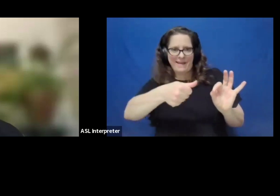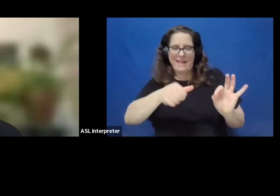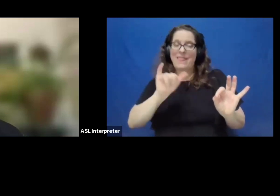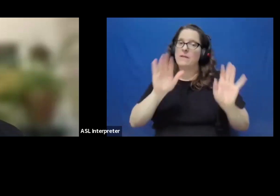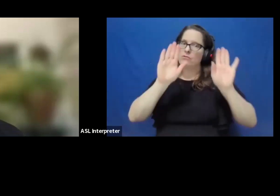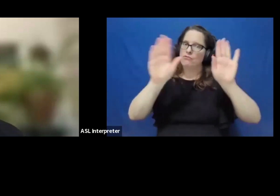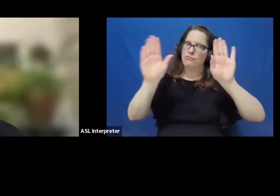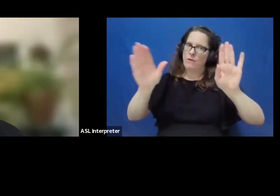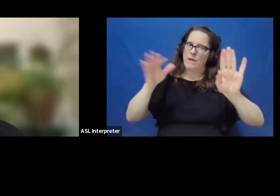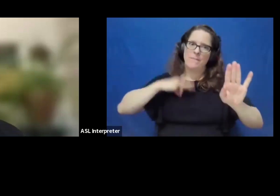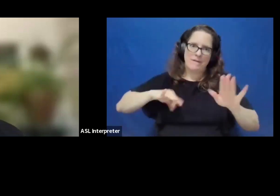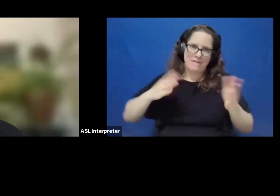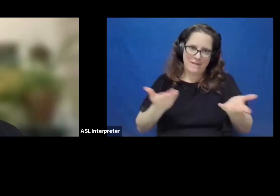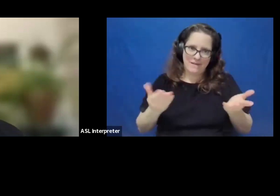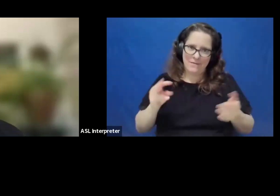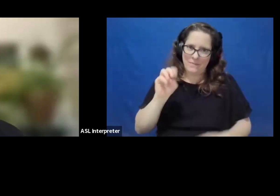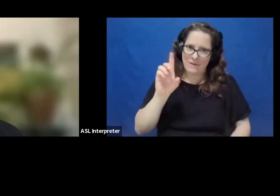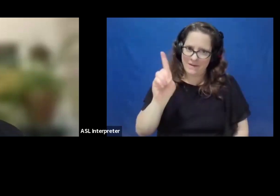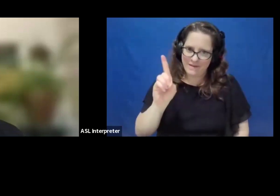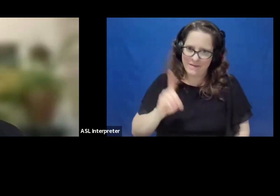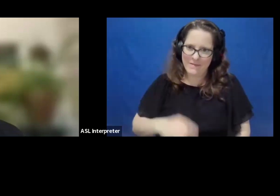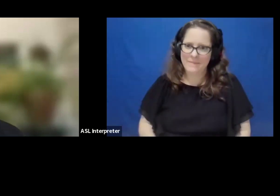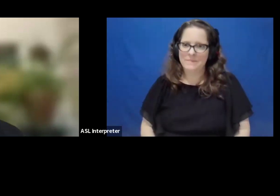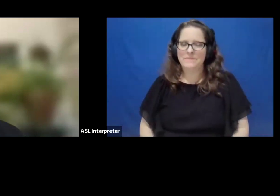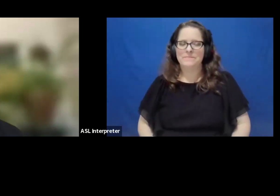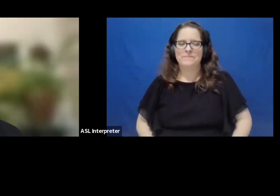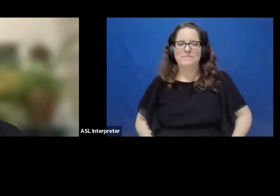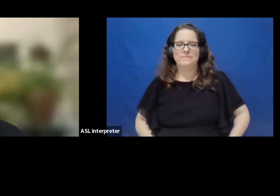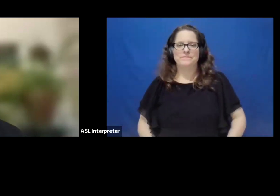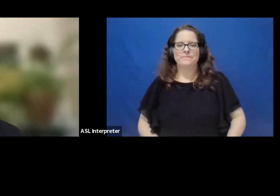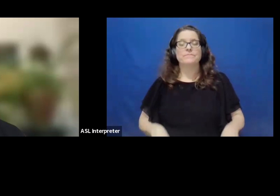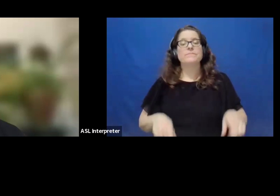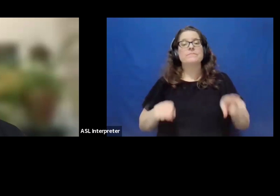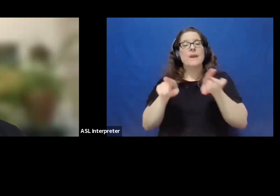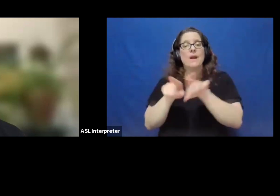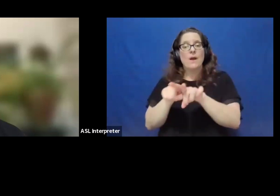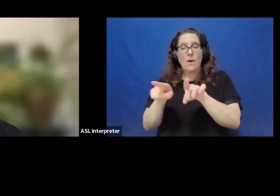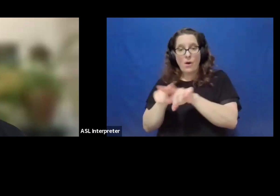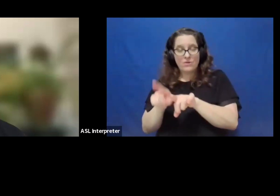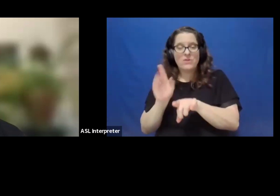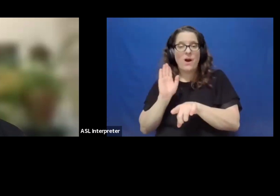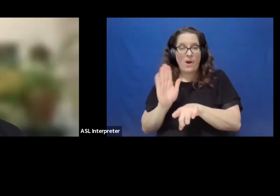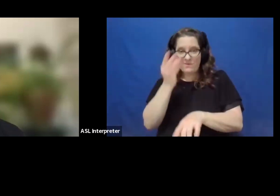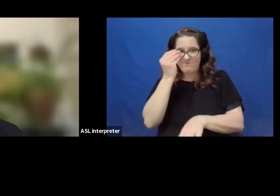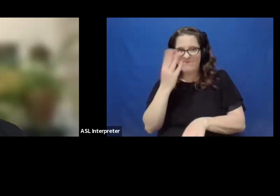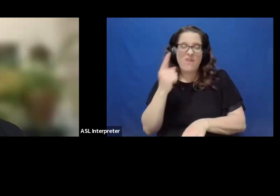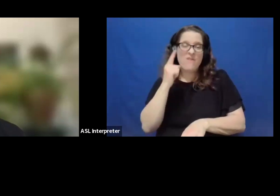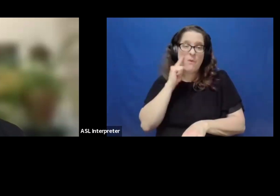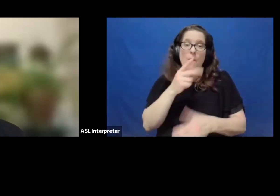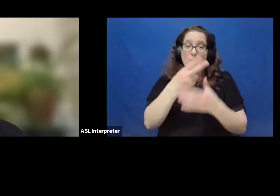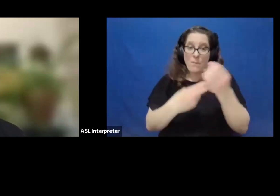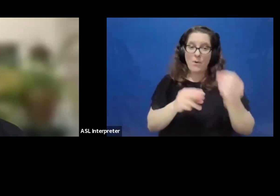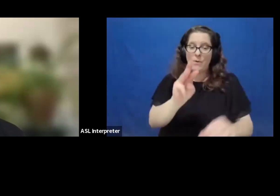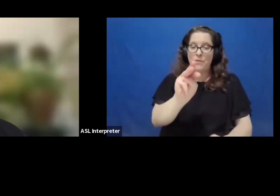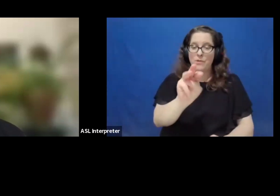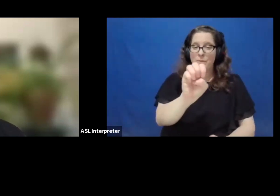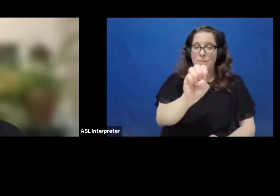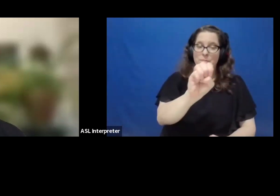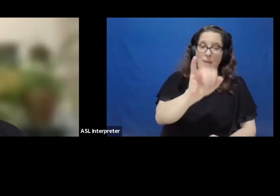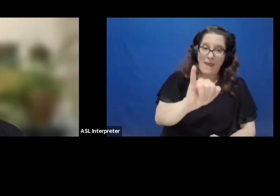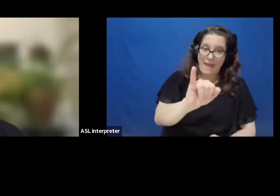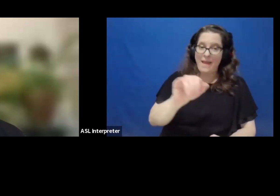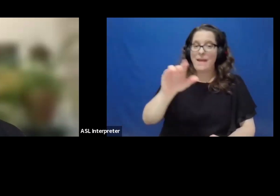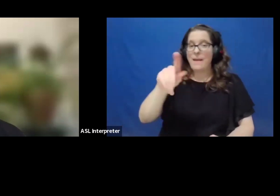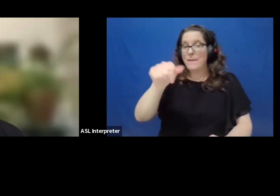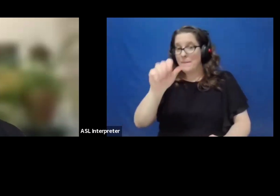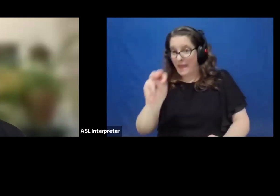Also, this is true. I want to make this point for both May and Pam. If you have